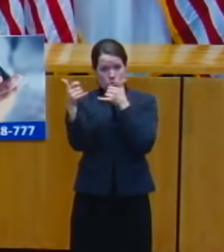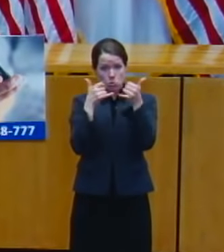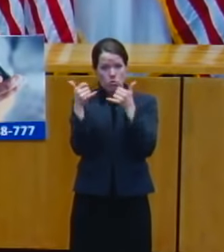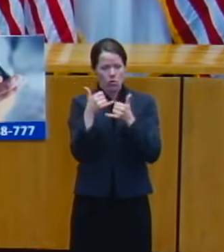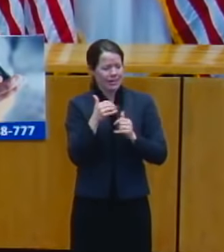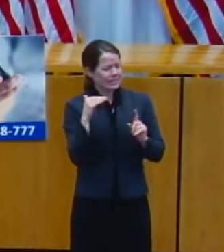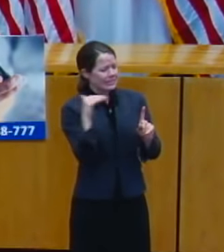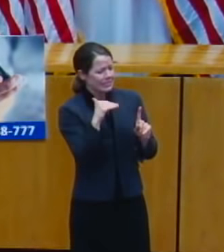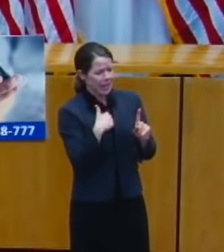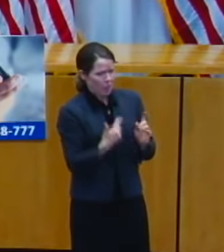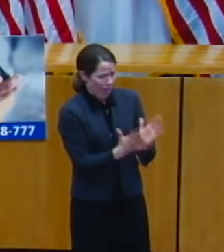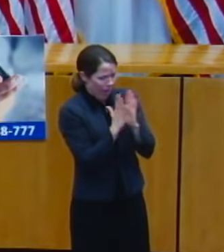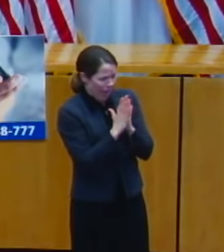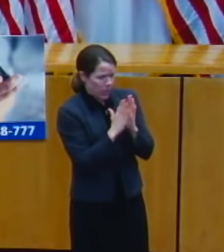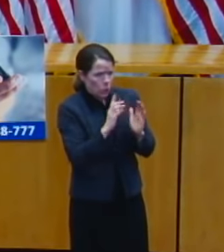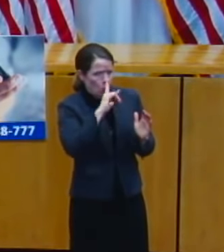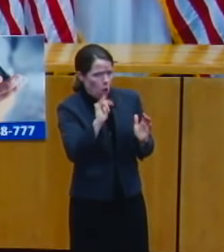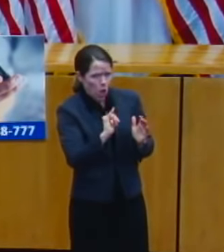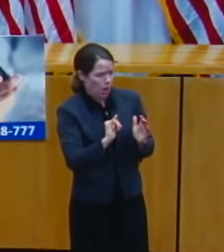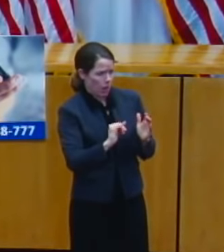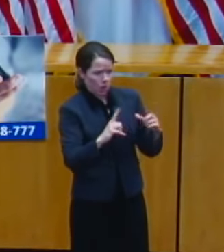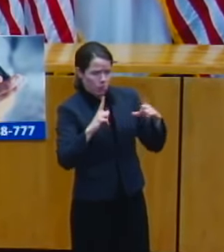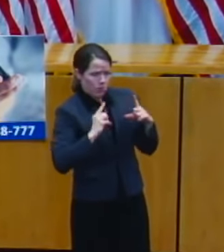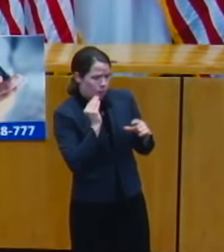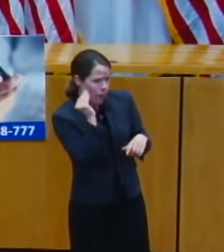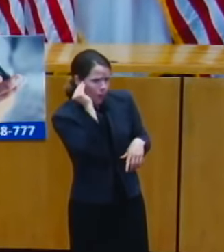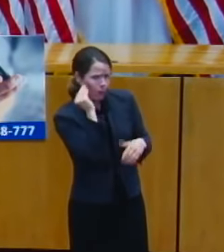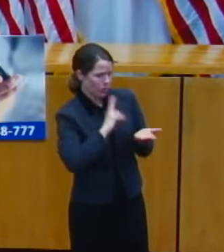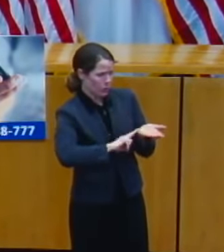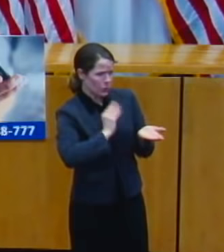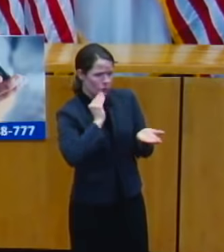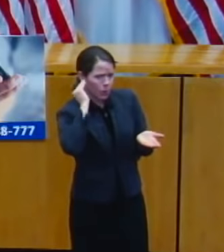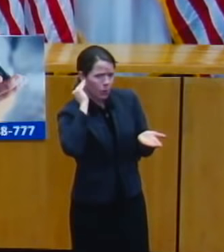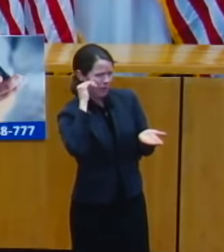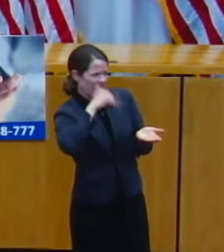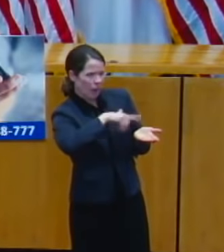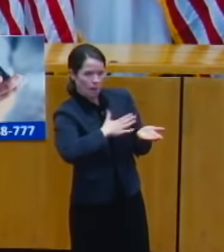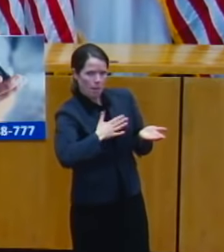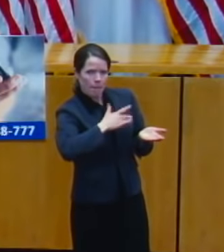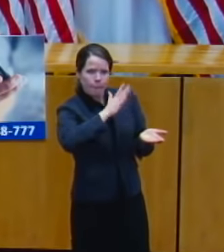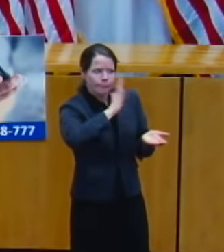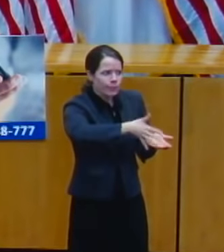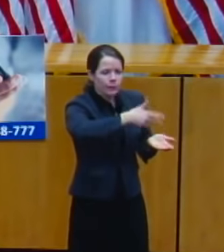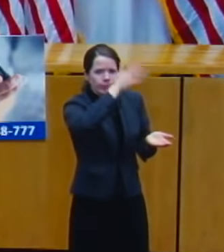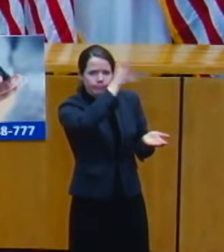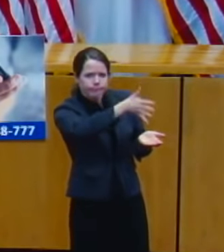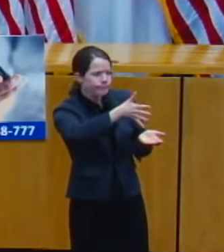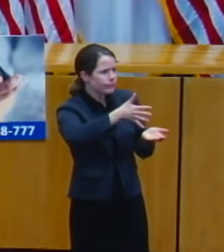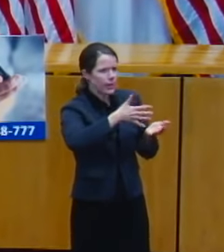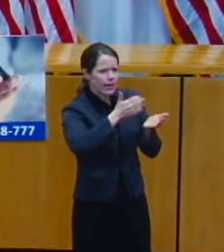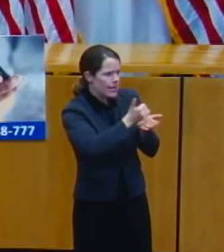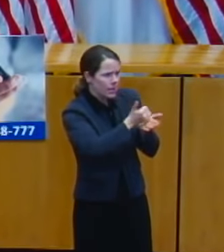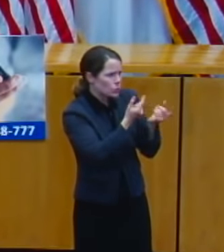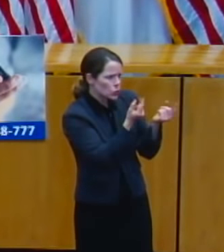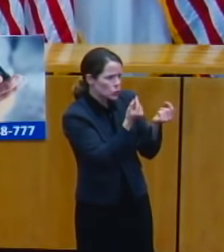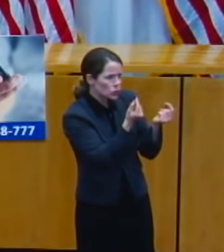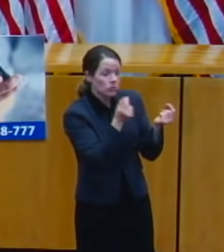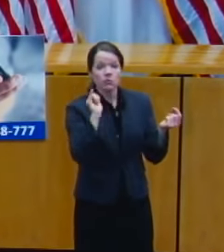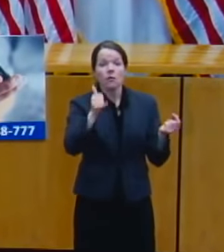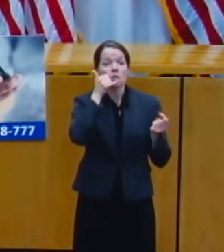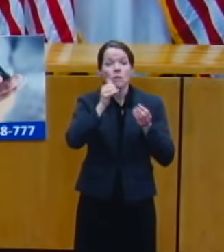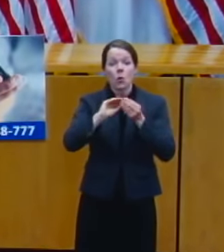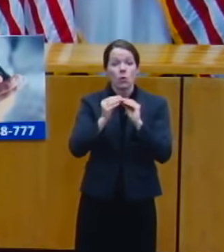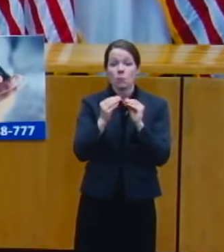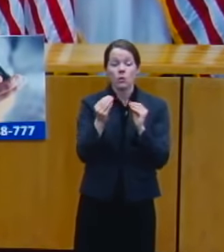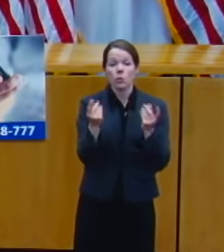about the nursing home or rest home care their loved one is receiving during the COVID-19 outbreak. And again, that number is